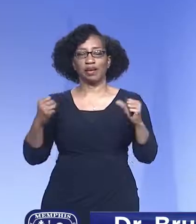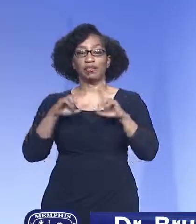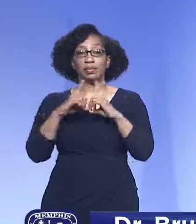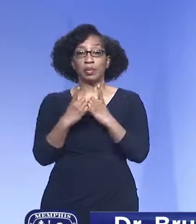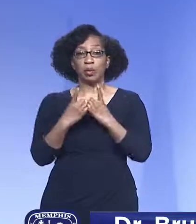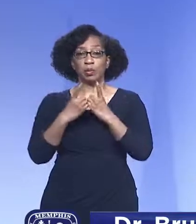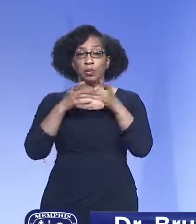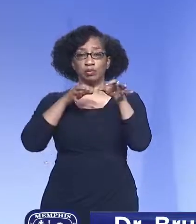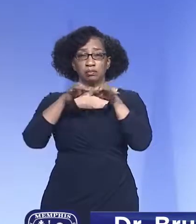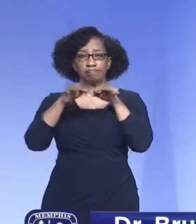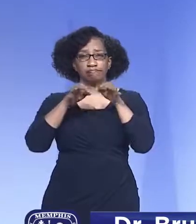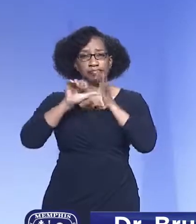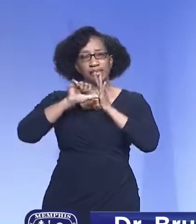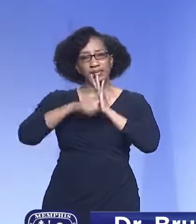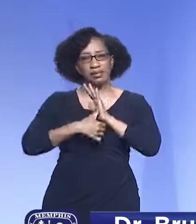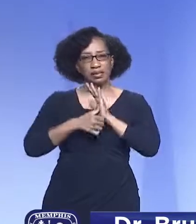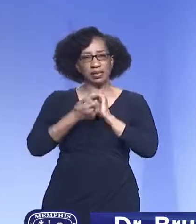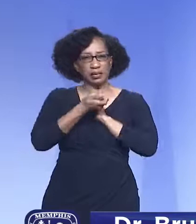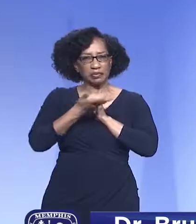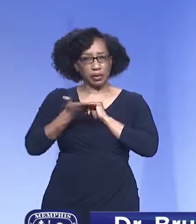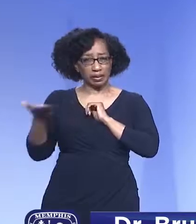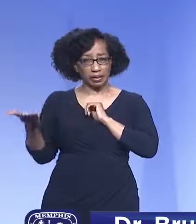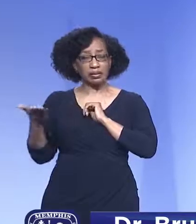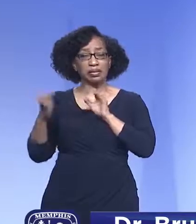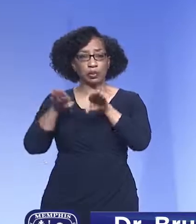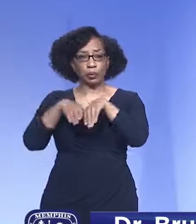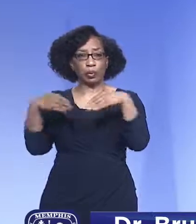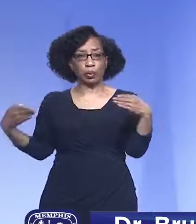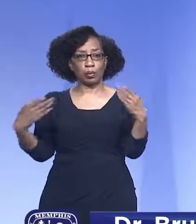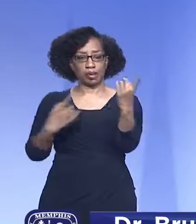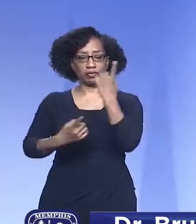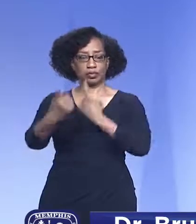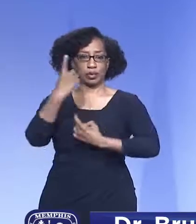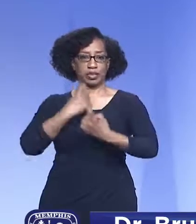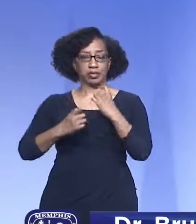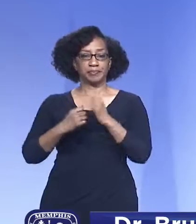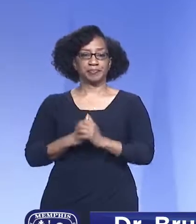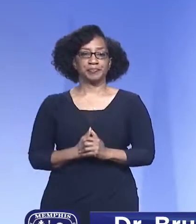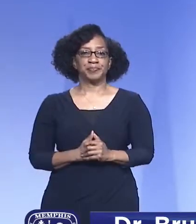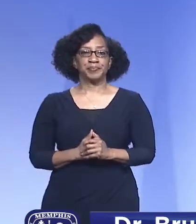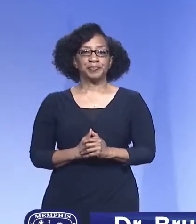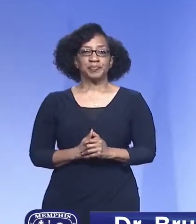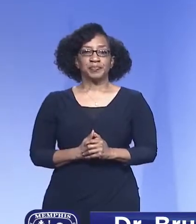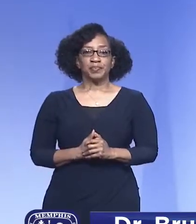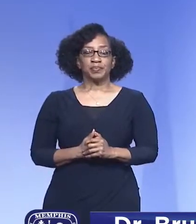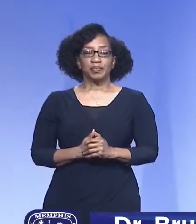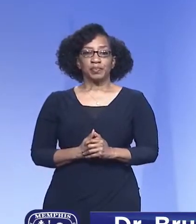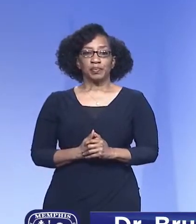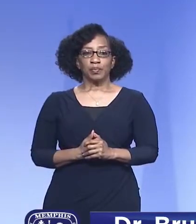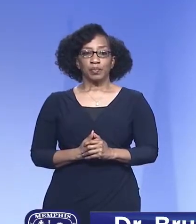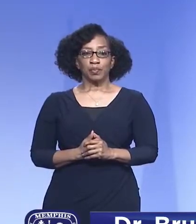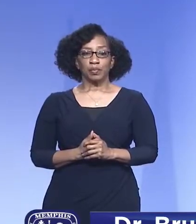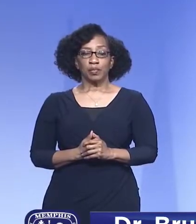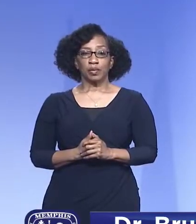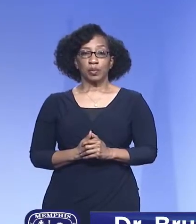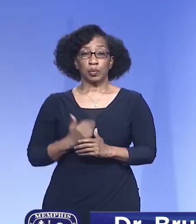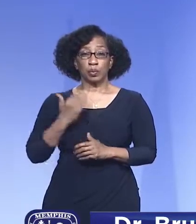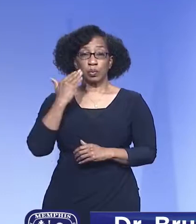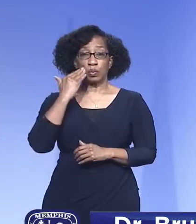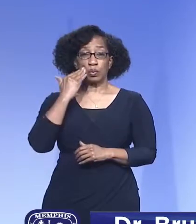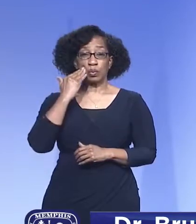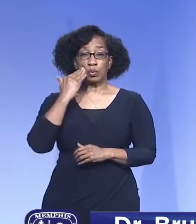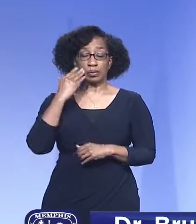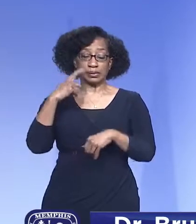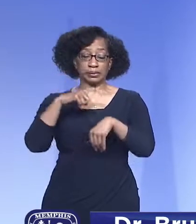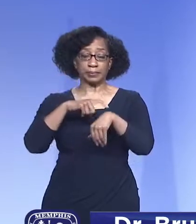few things, and then we'll open it up for questions. As you well know, it is approaching time for